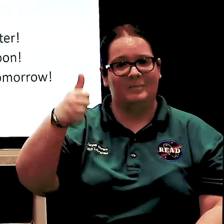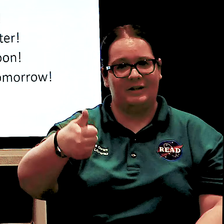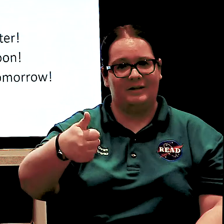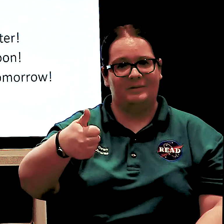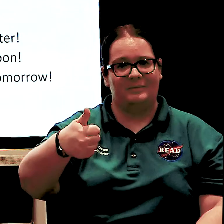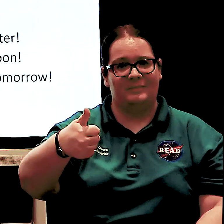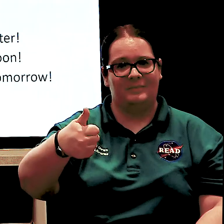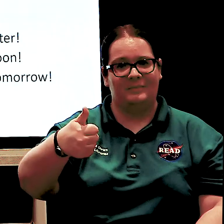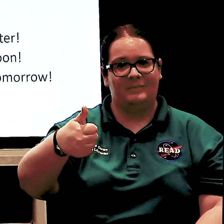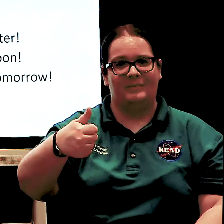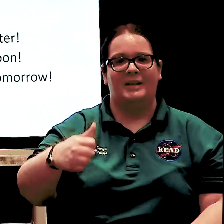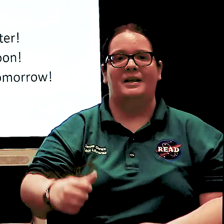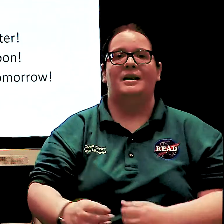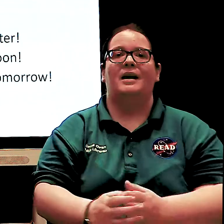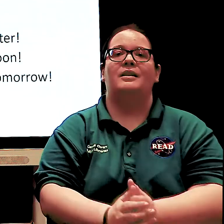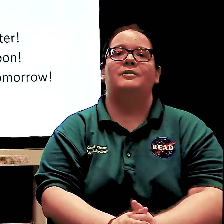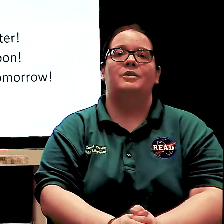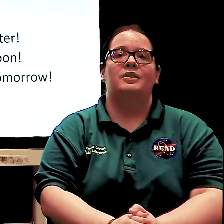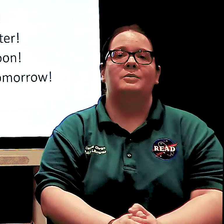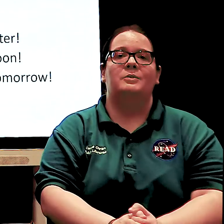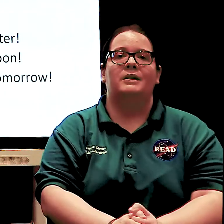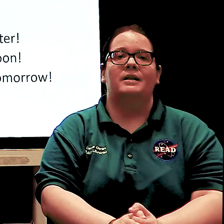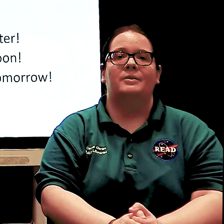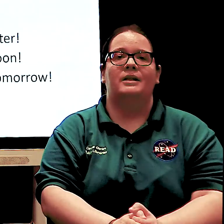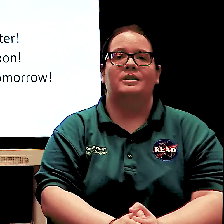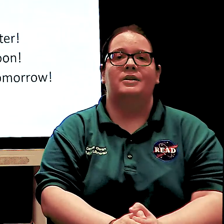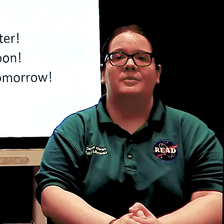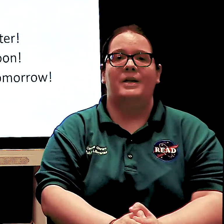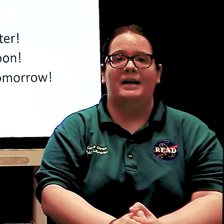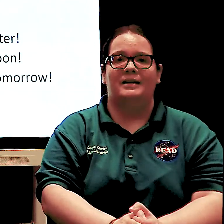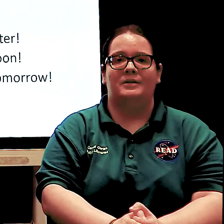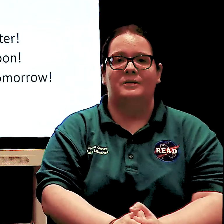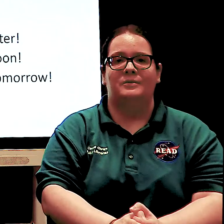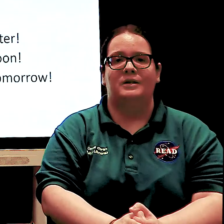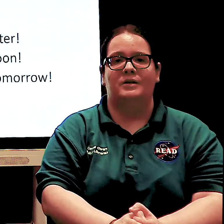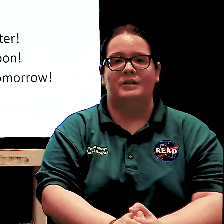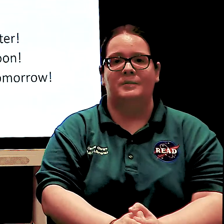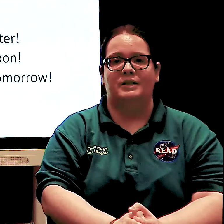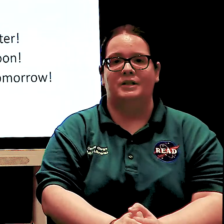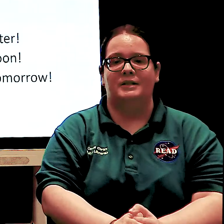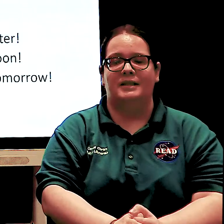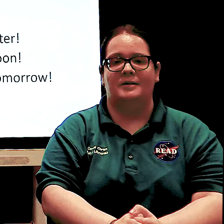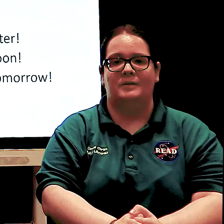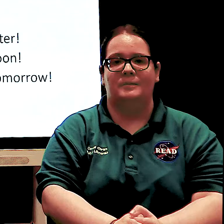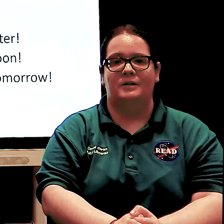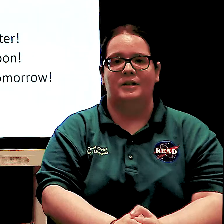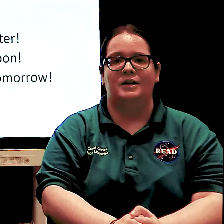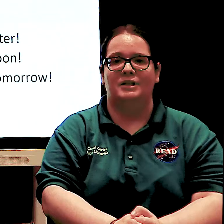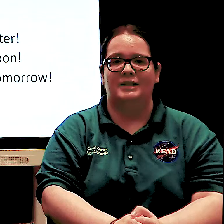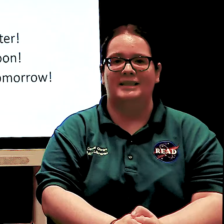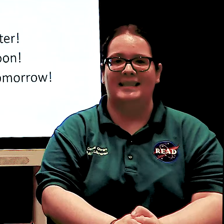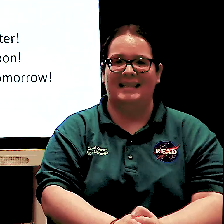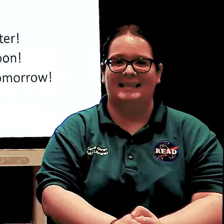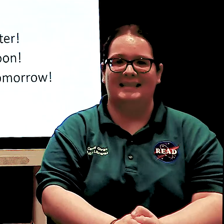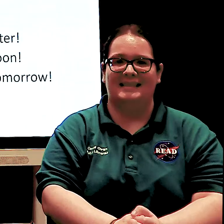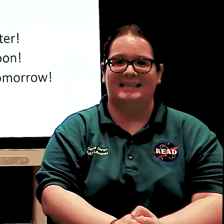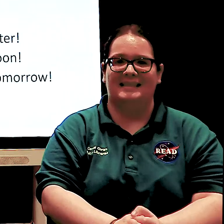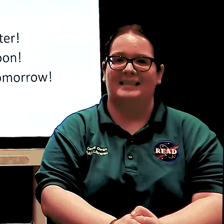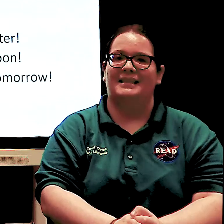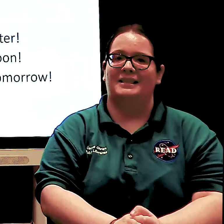tomorrow. And then of course, when we're getting ready to go to bed, we always make sure to tell people good night. So we